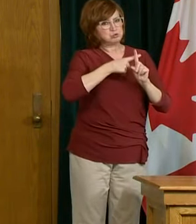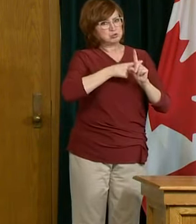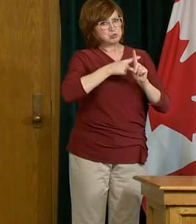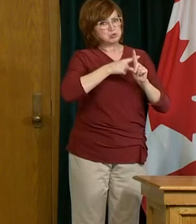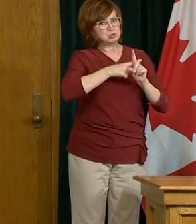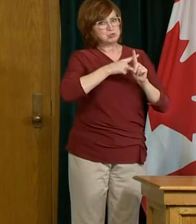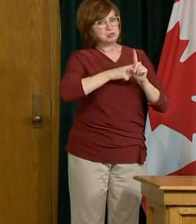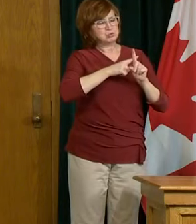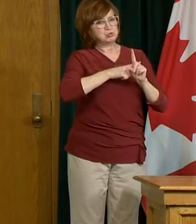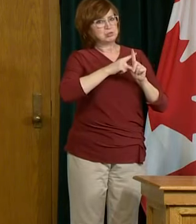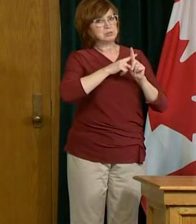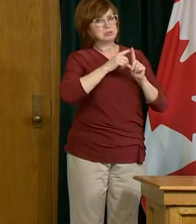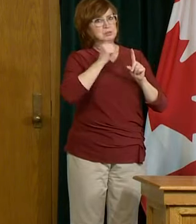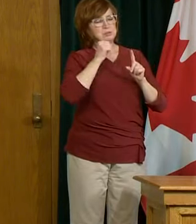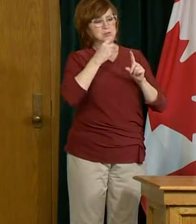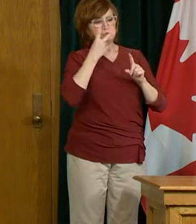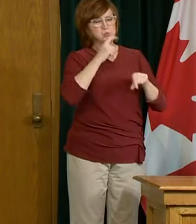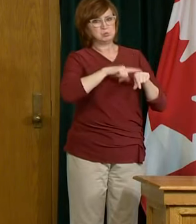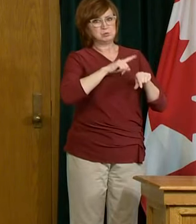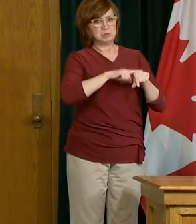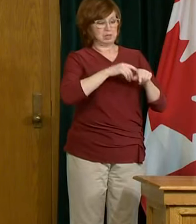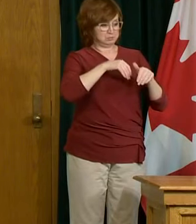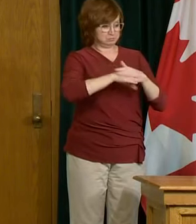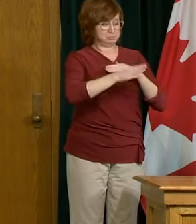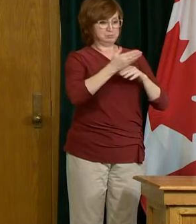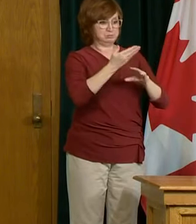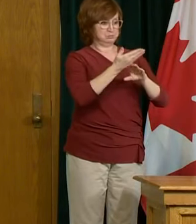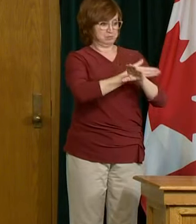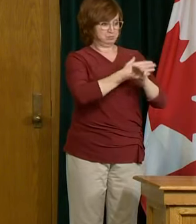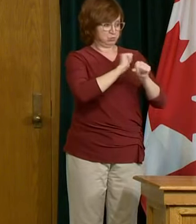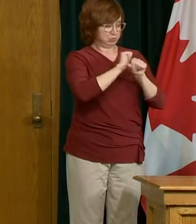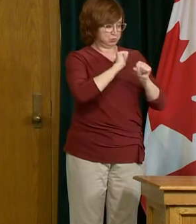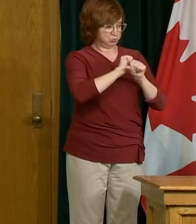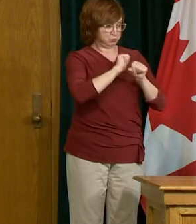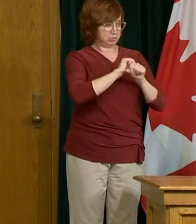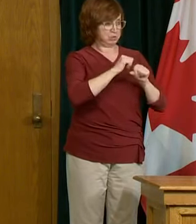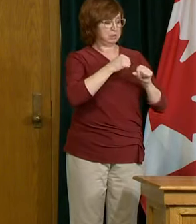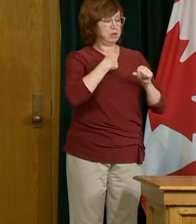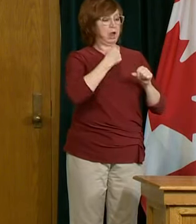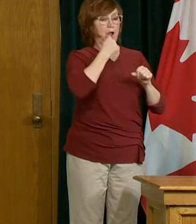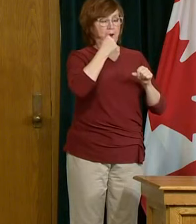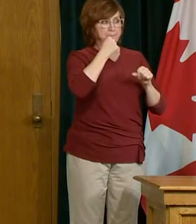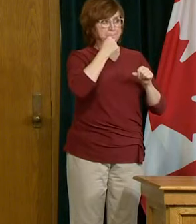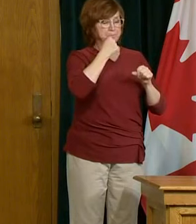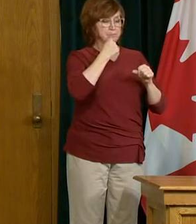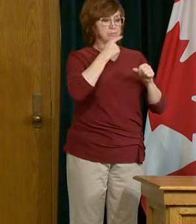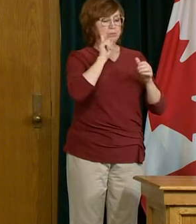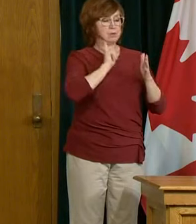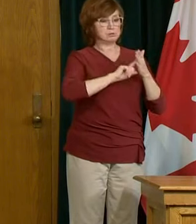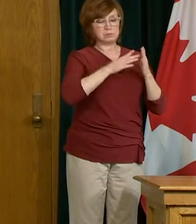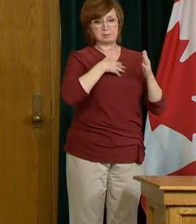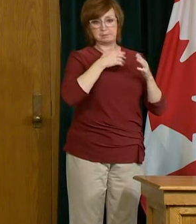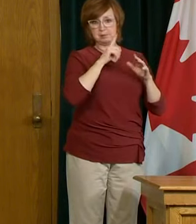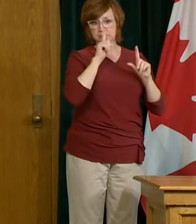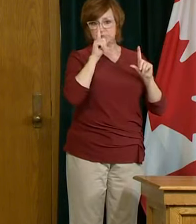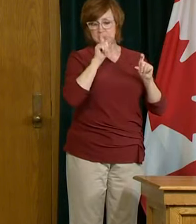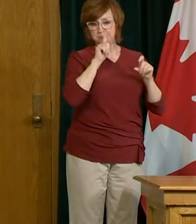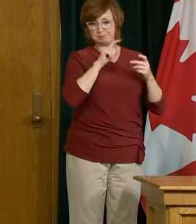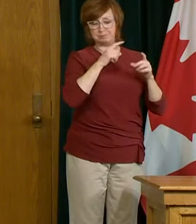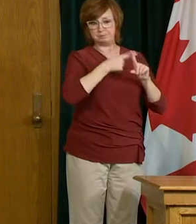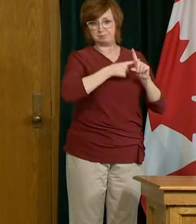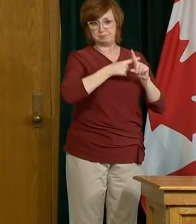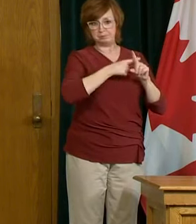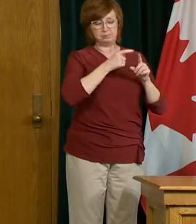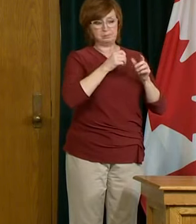if they work in a long-term care facility. But beyond that, as long as appropriate PPE is used, the risk should be